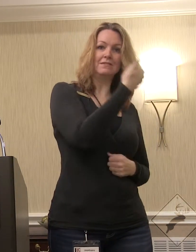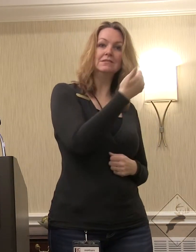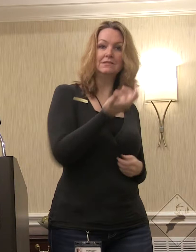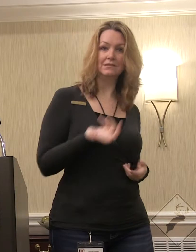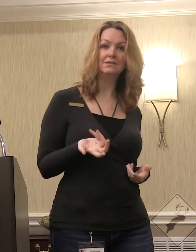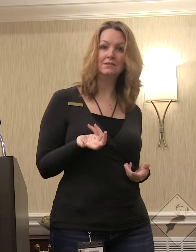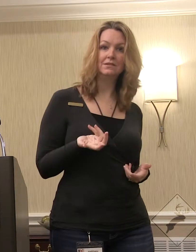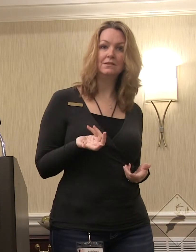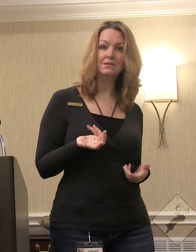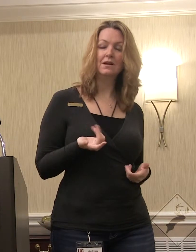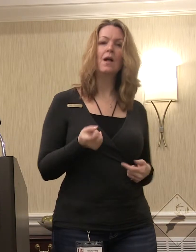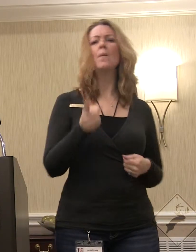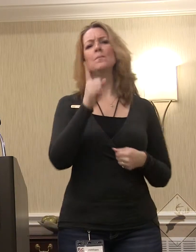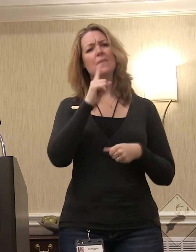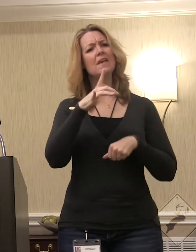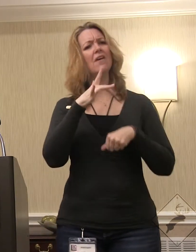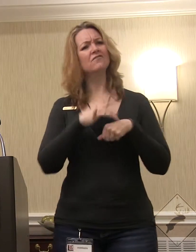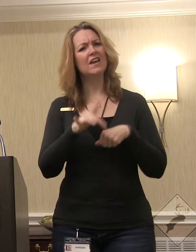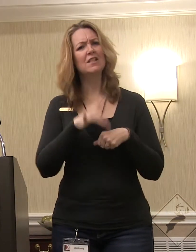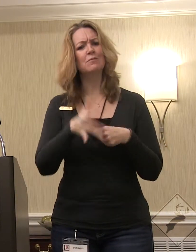Be available.